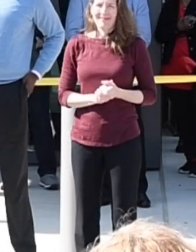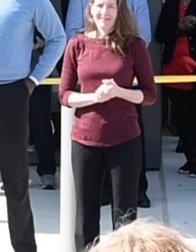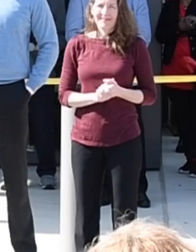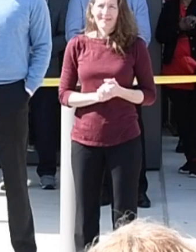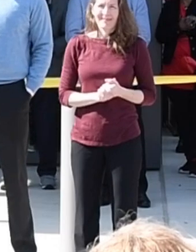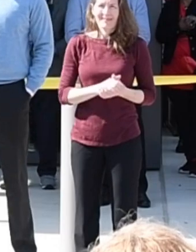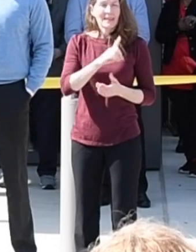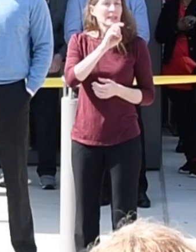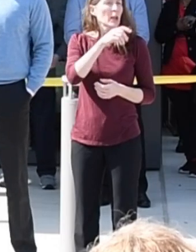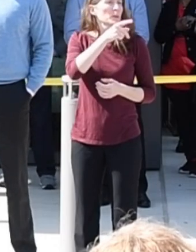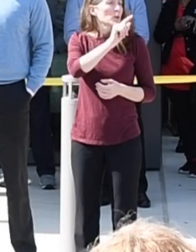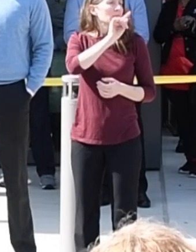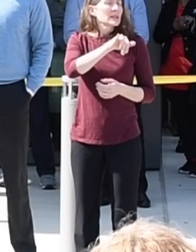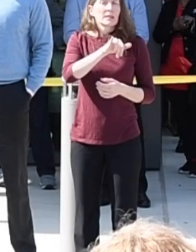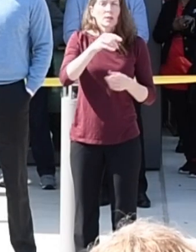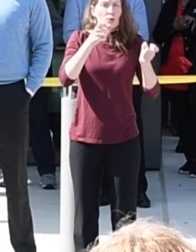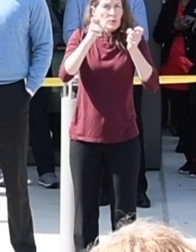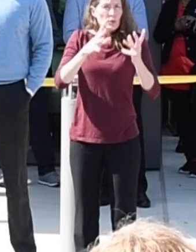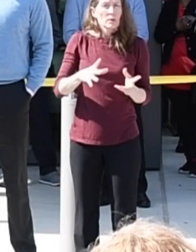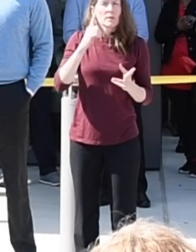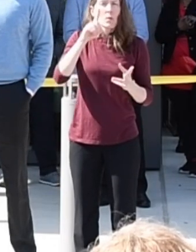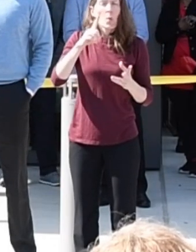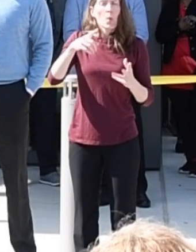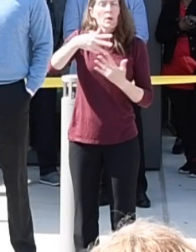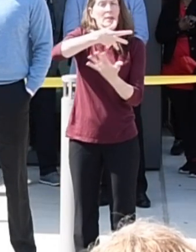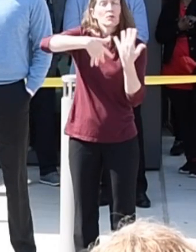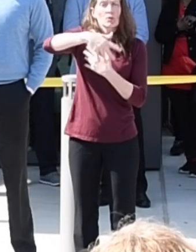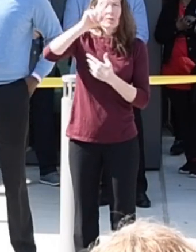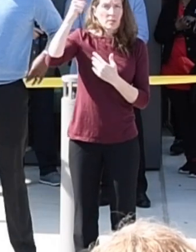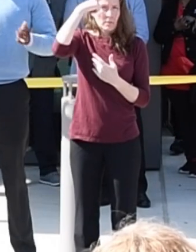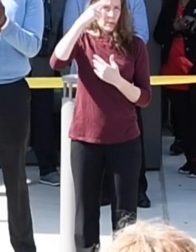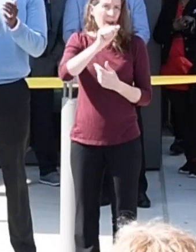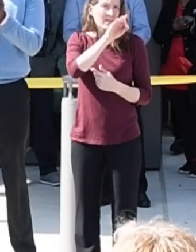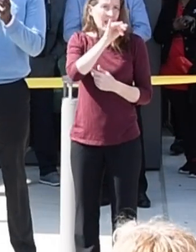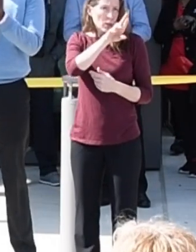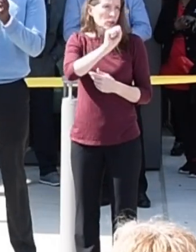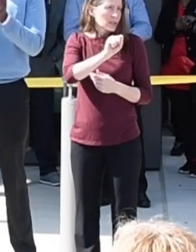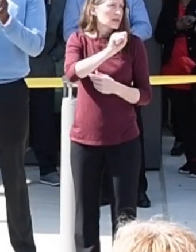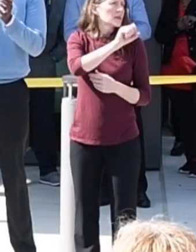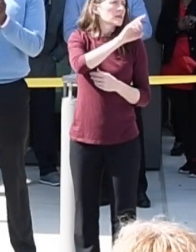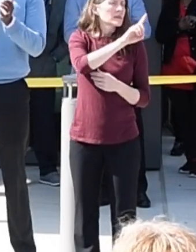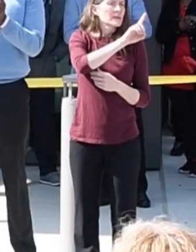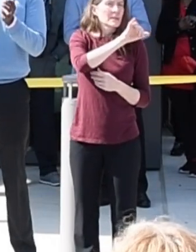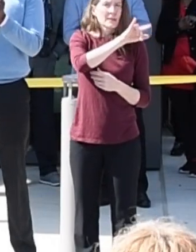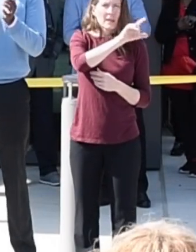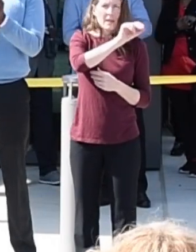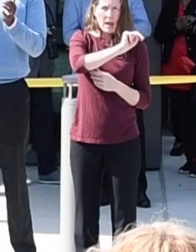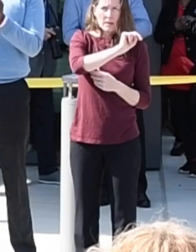Deputy Director of Intergovernmental Affairs, Dylan Goldberg.